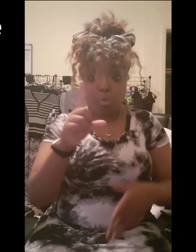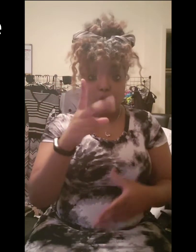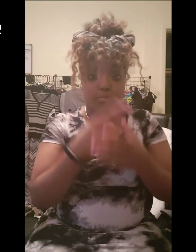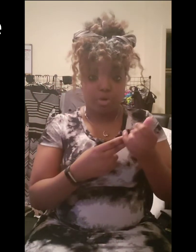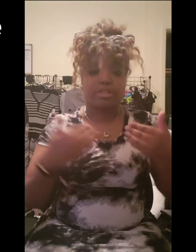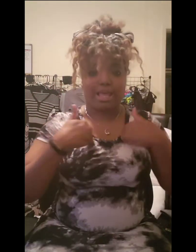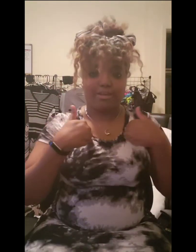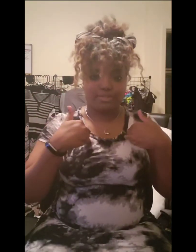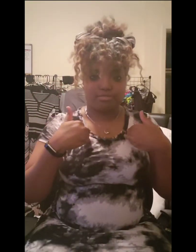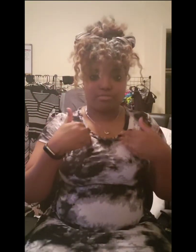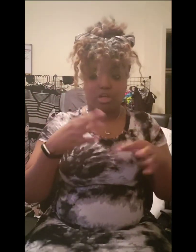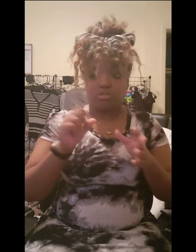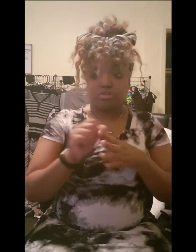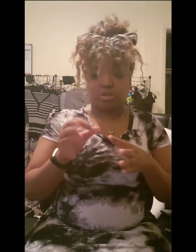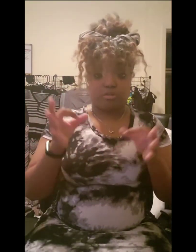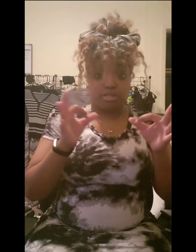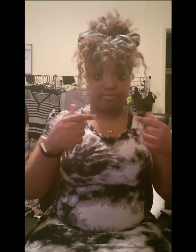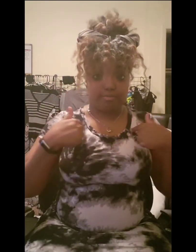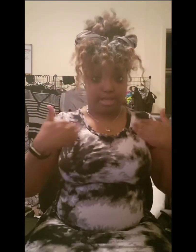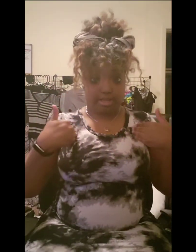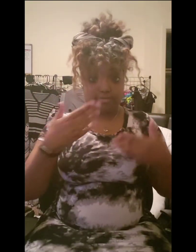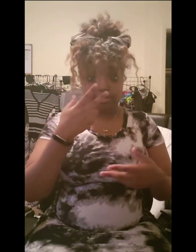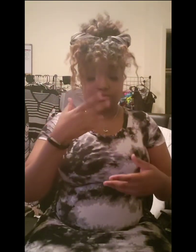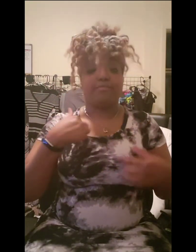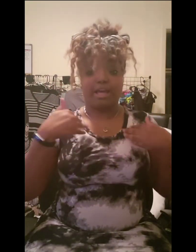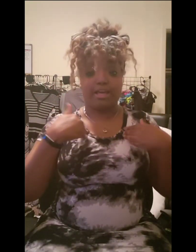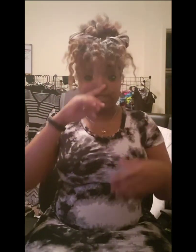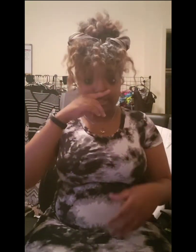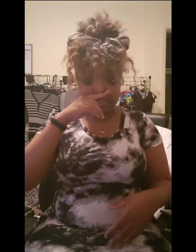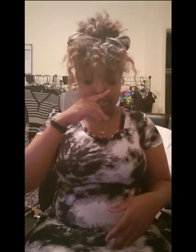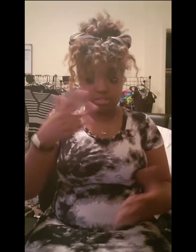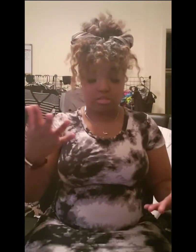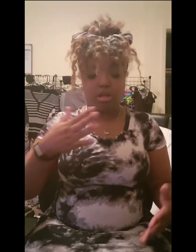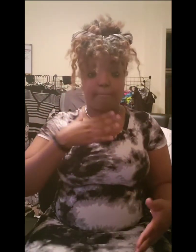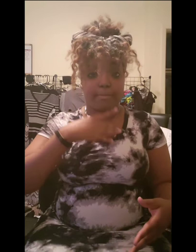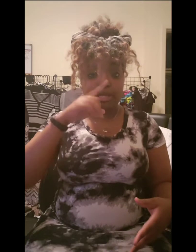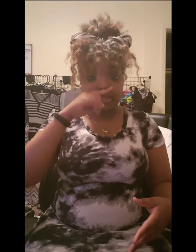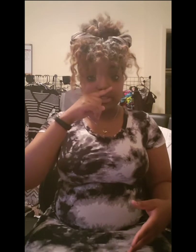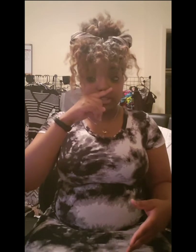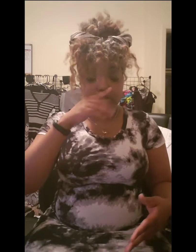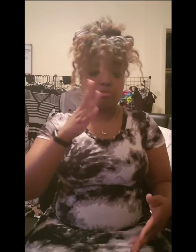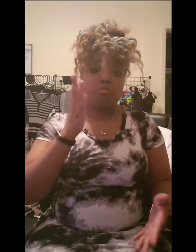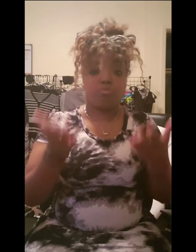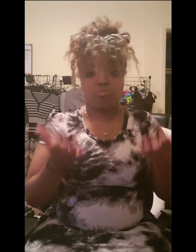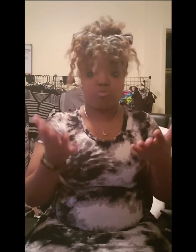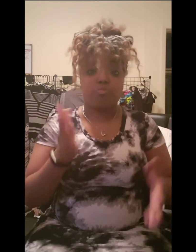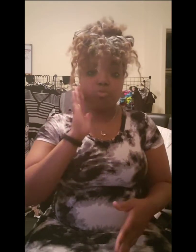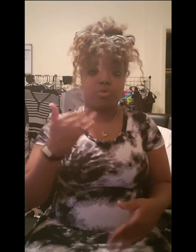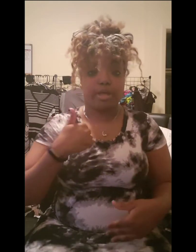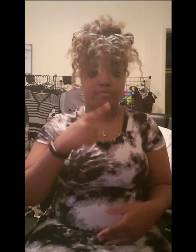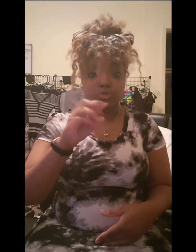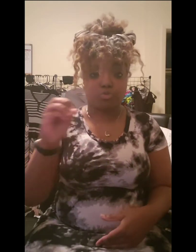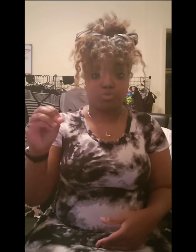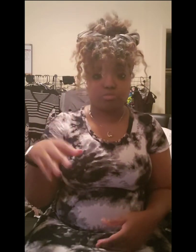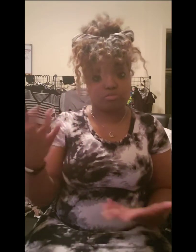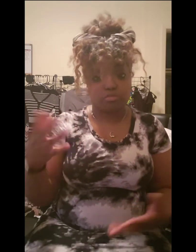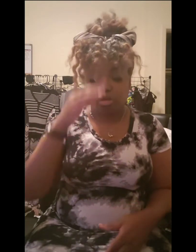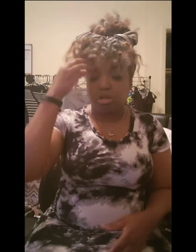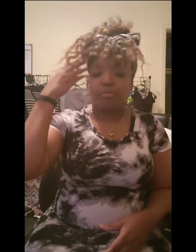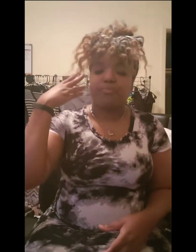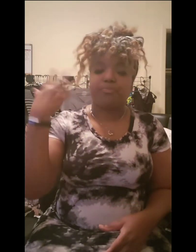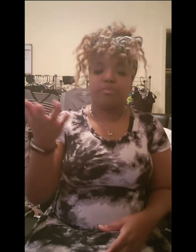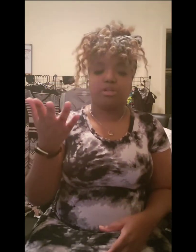parents. Like, it's passed down. So if I have kids in the future, I'm more likely to have a child with